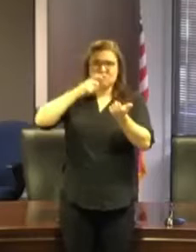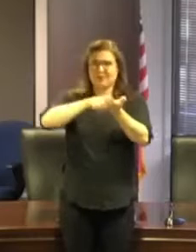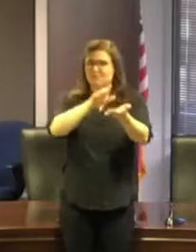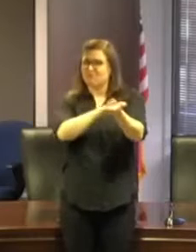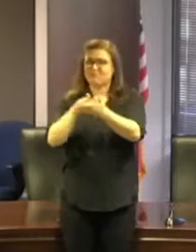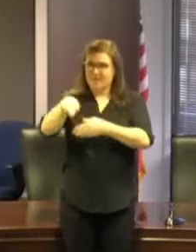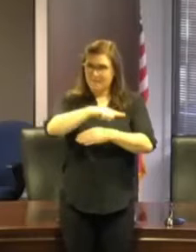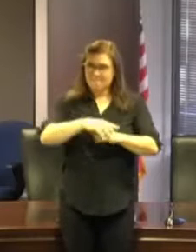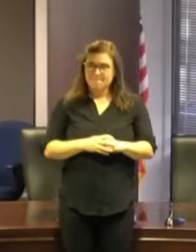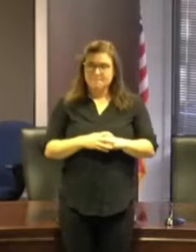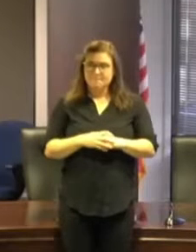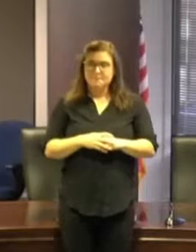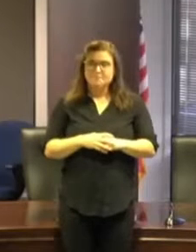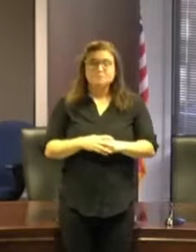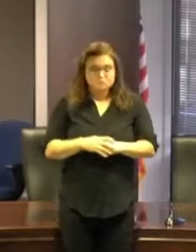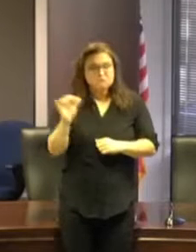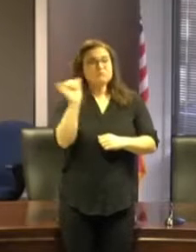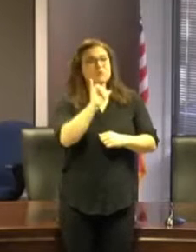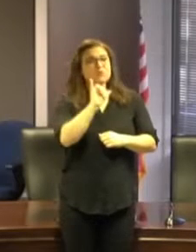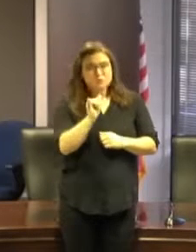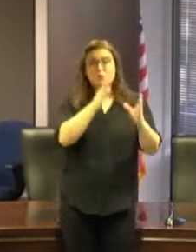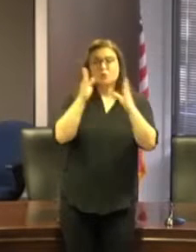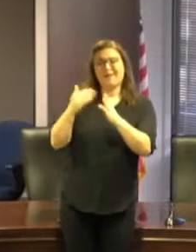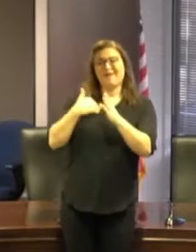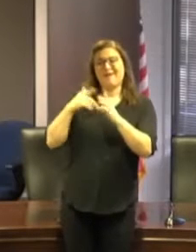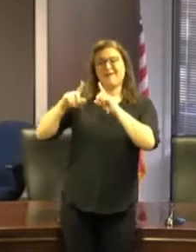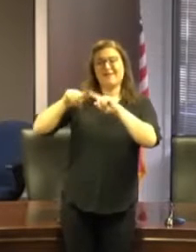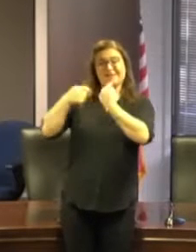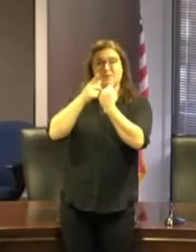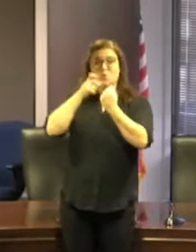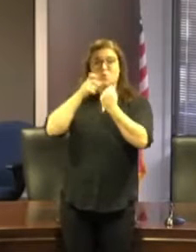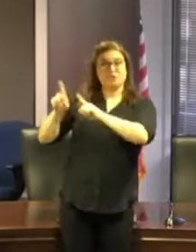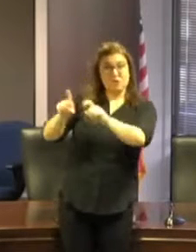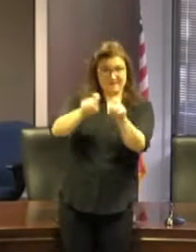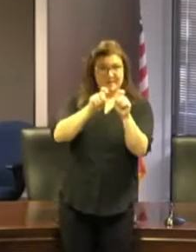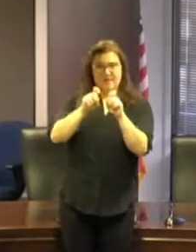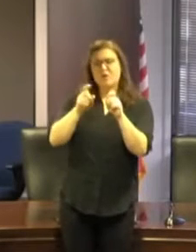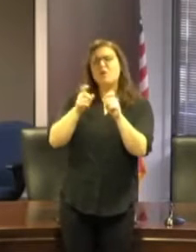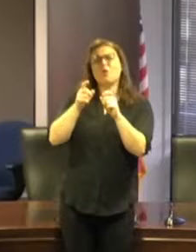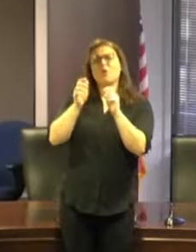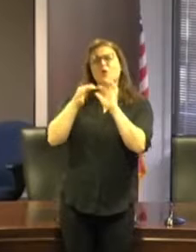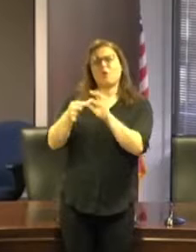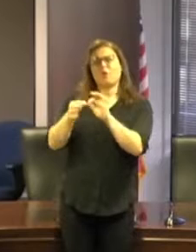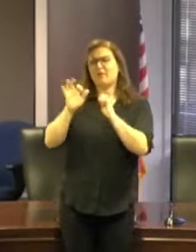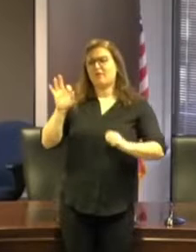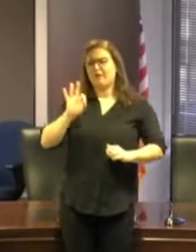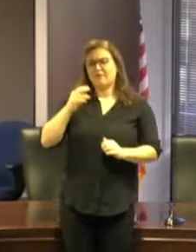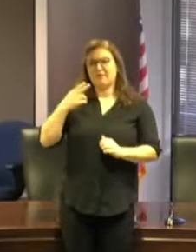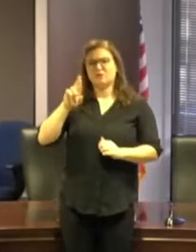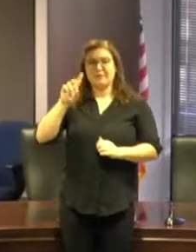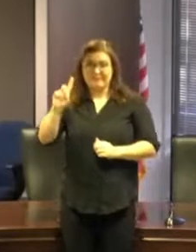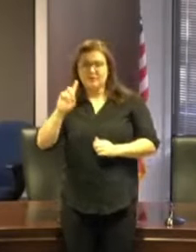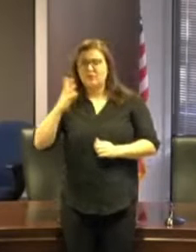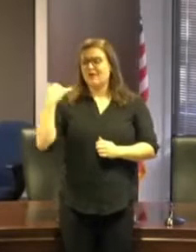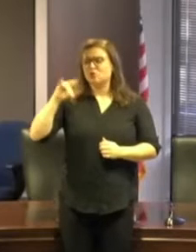wanted to take a moment to recognize our surveyor team with HFRD. On July 31st, we